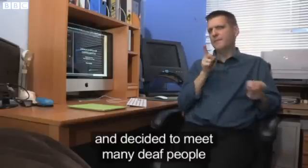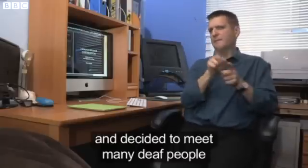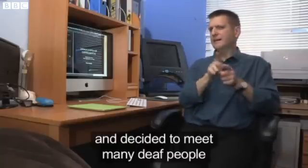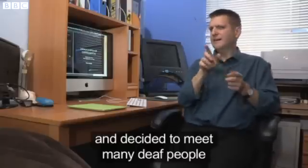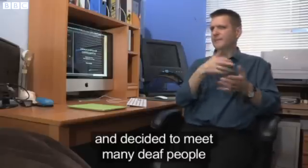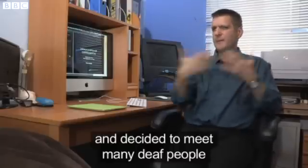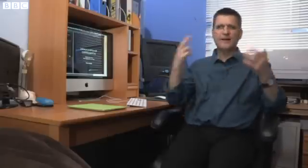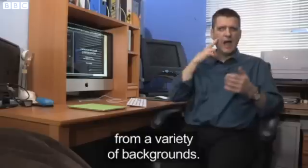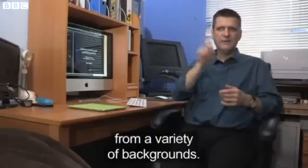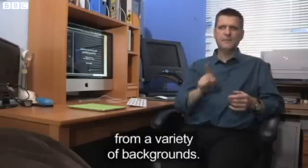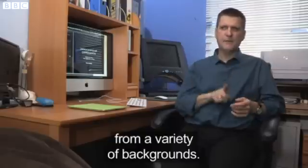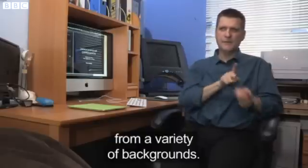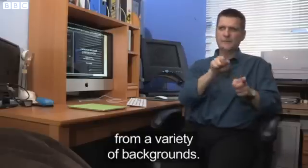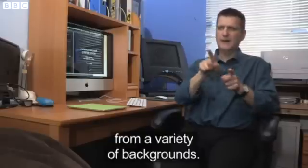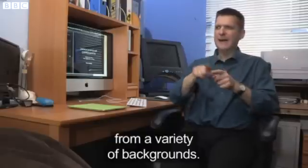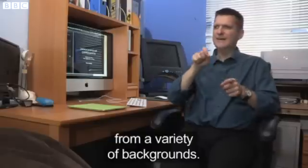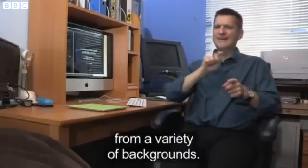from a variety of backgrounds.